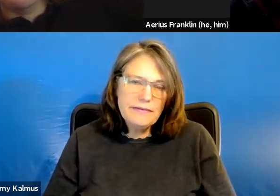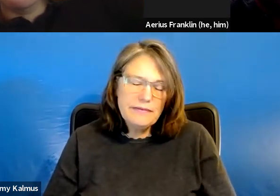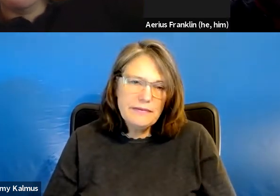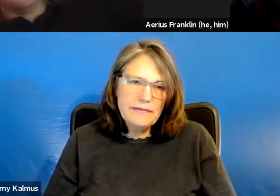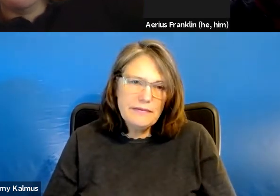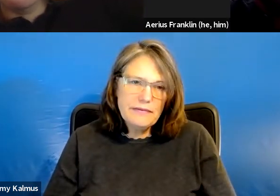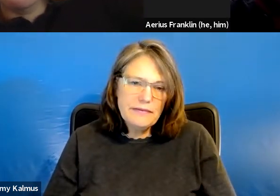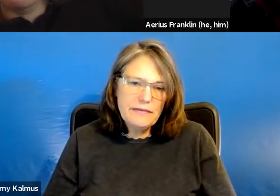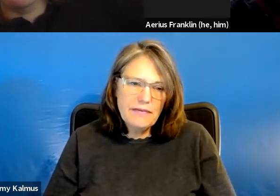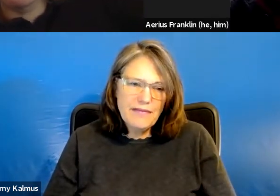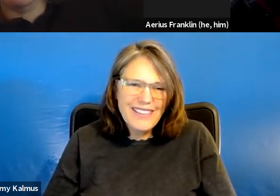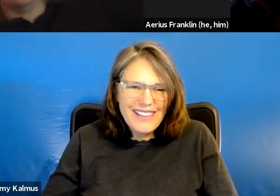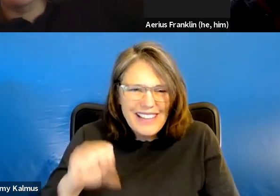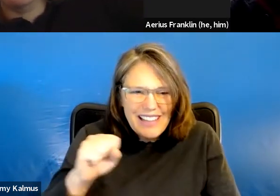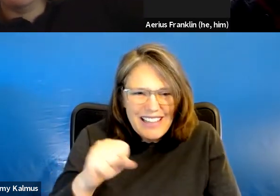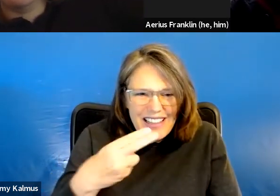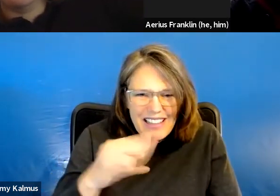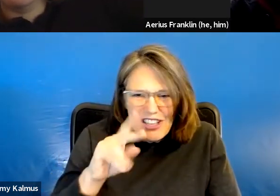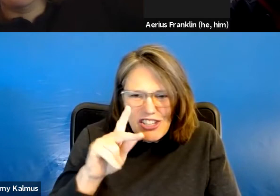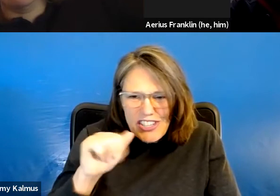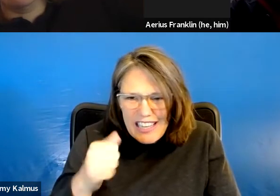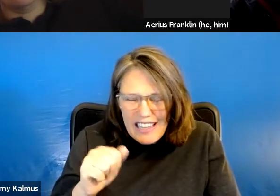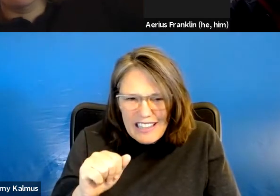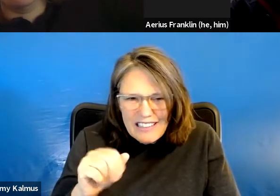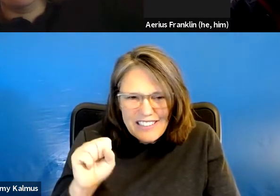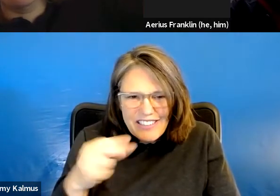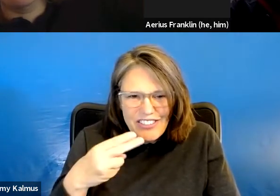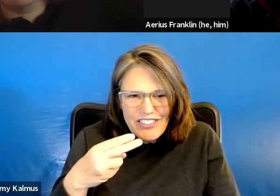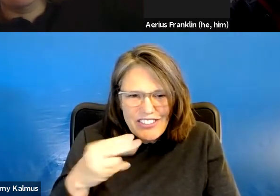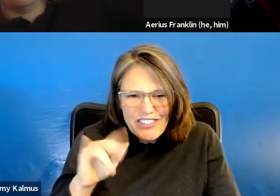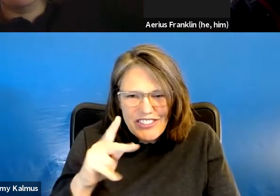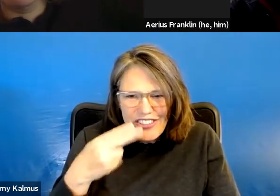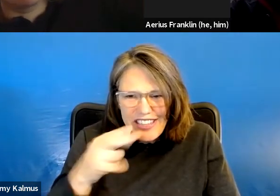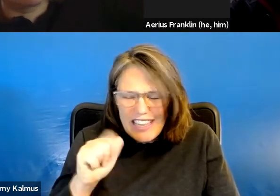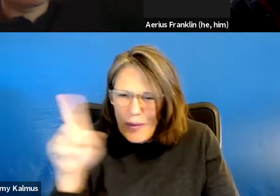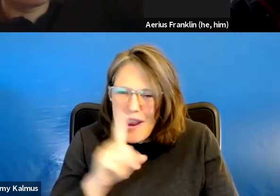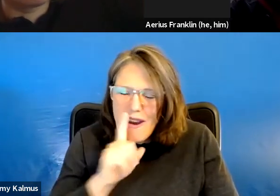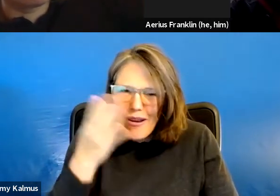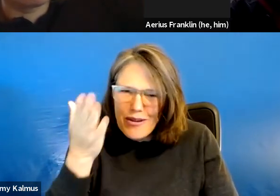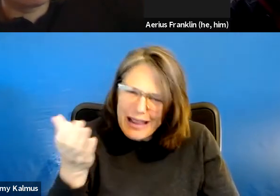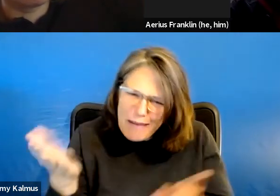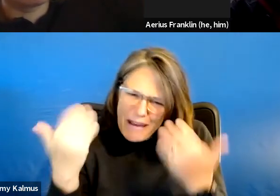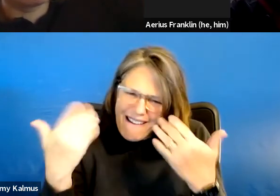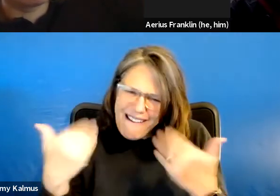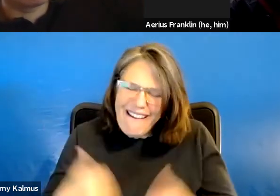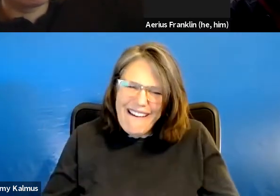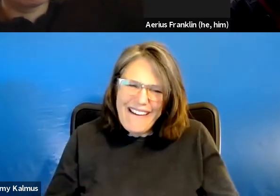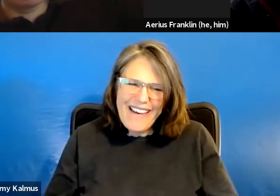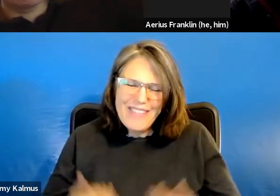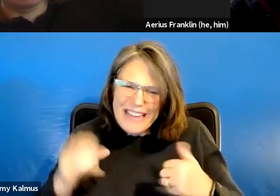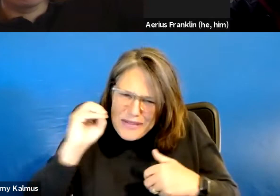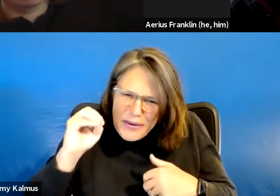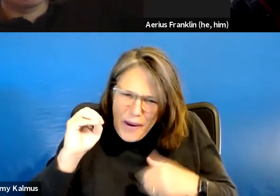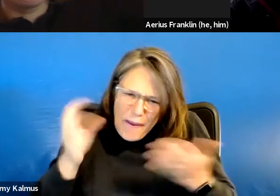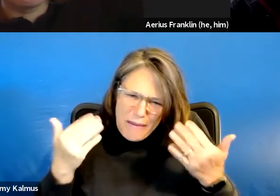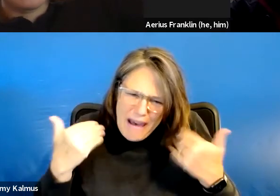Chica, did you fall asleep, girl? What's going on? Got to get on the board, Chica. All right, Kimberly, you get to pick